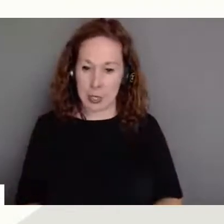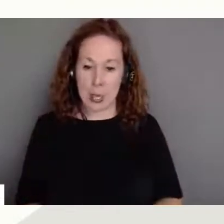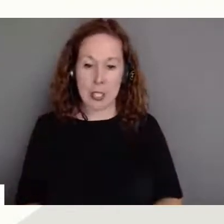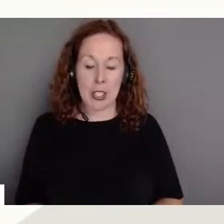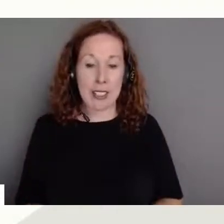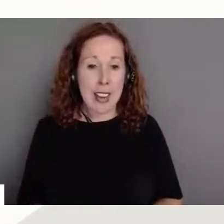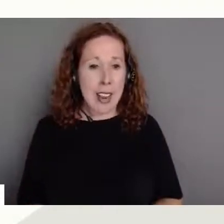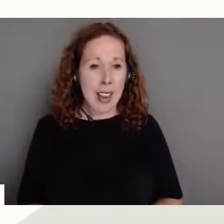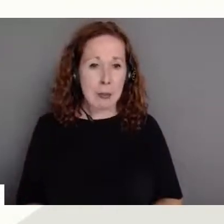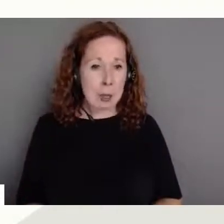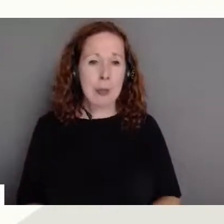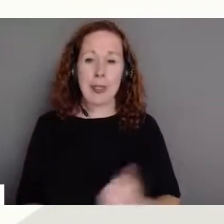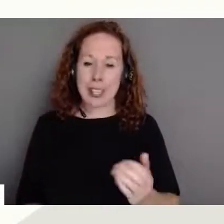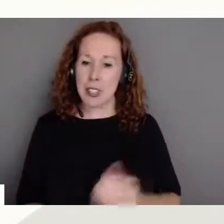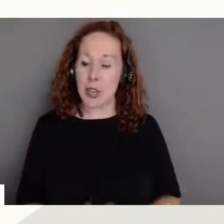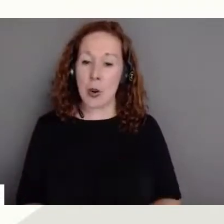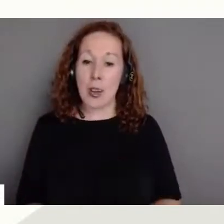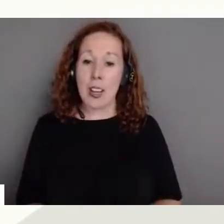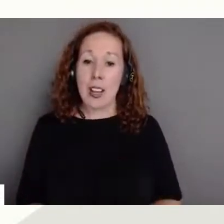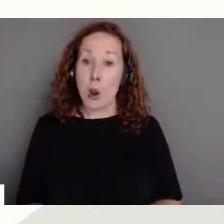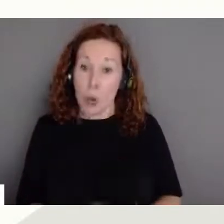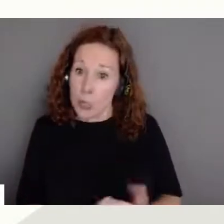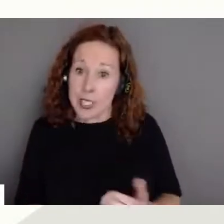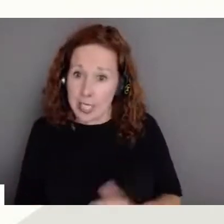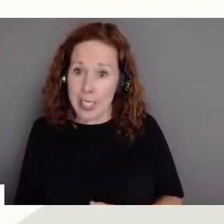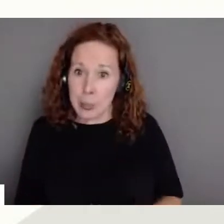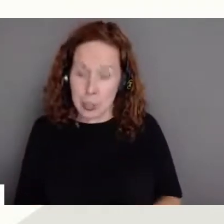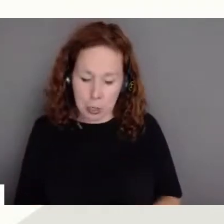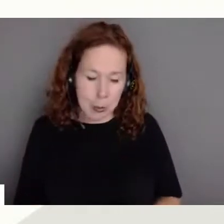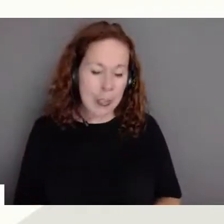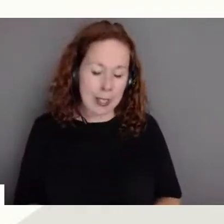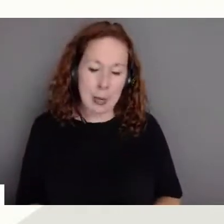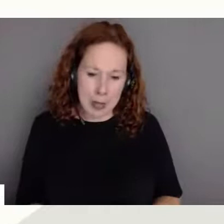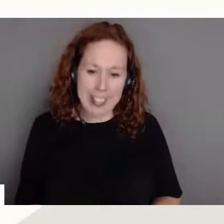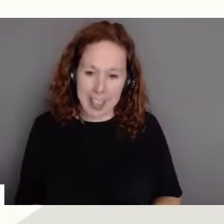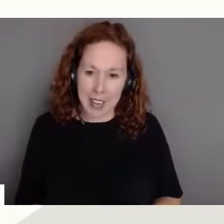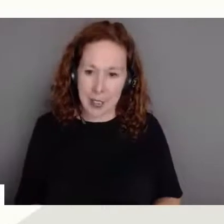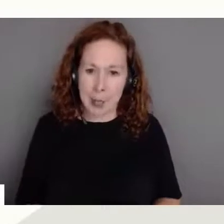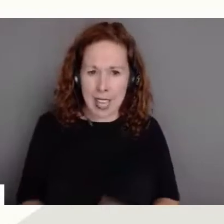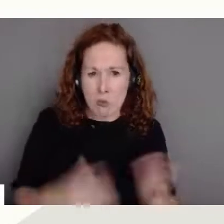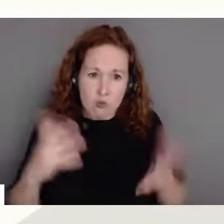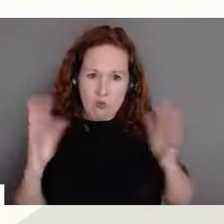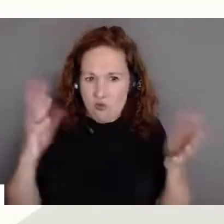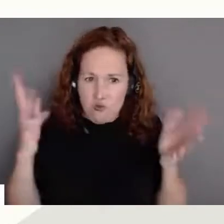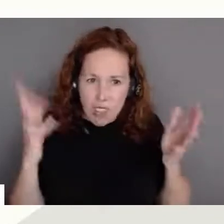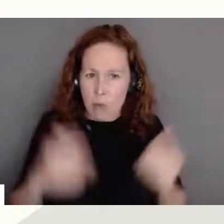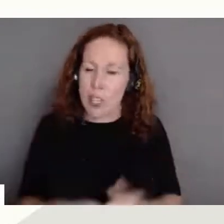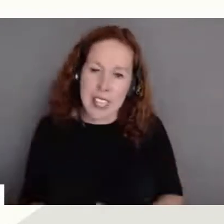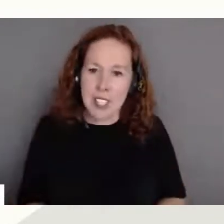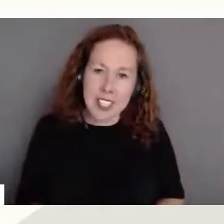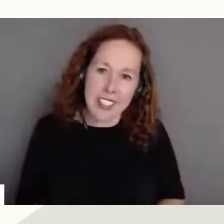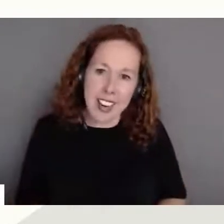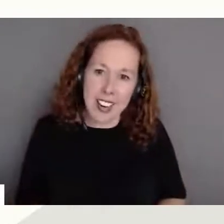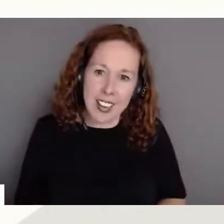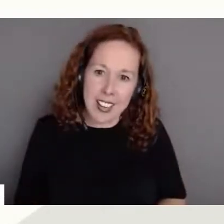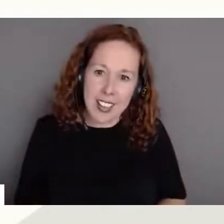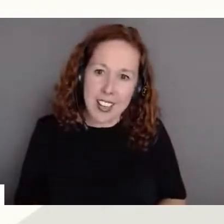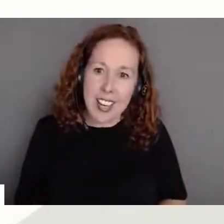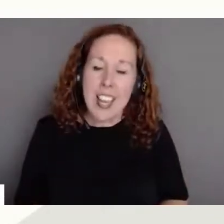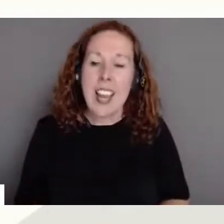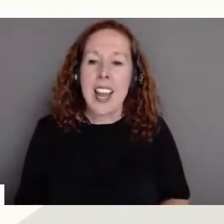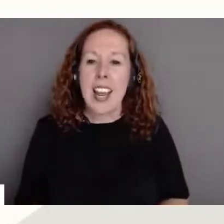social situation, and people will actually go, "Oh, you're a sign language interpreter," and I'll be like, "Yeah," and they'll be like, "What did I just